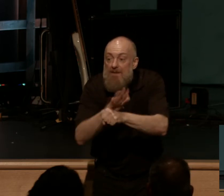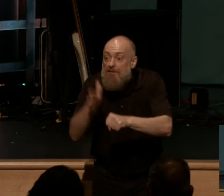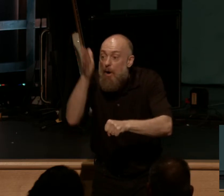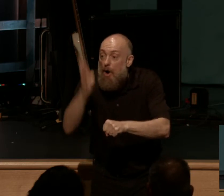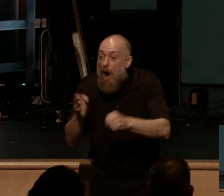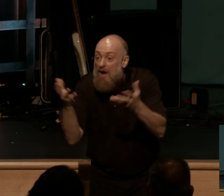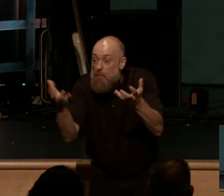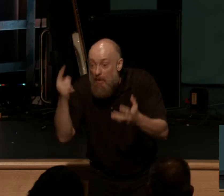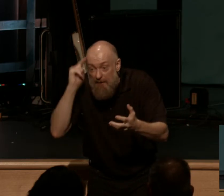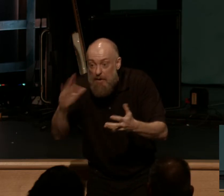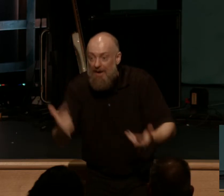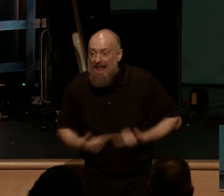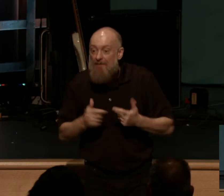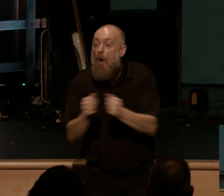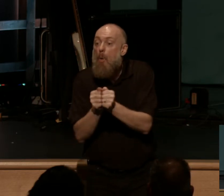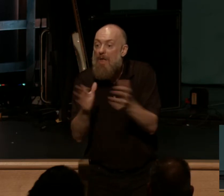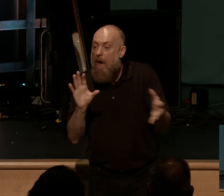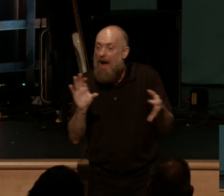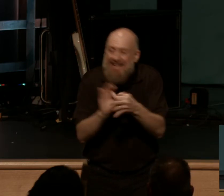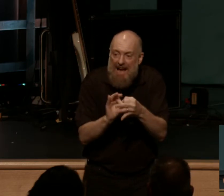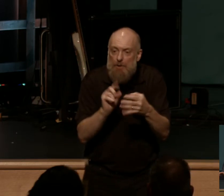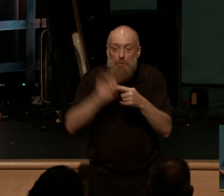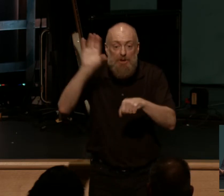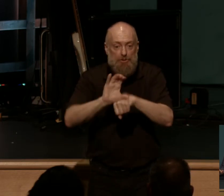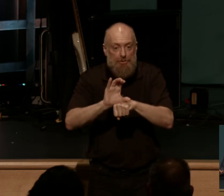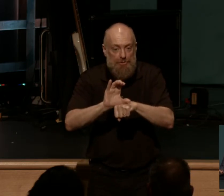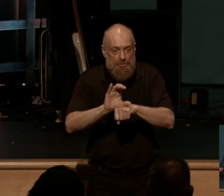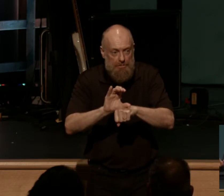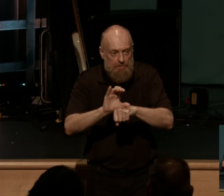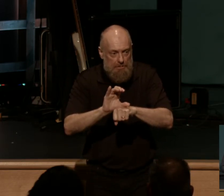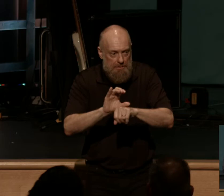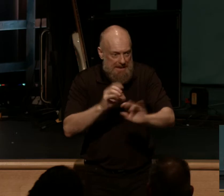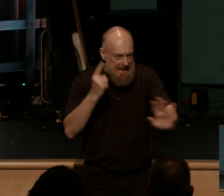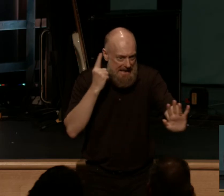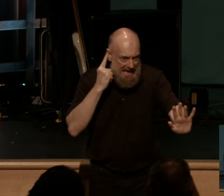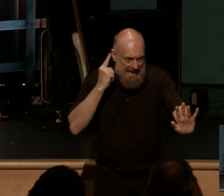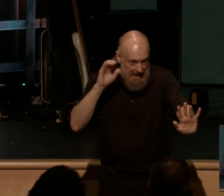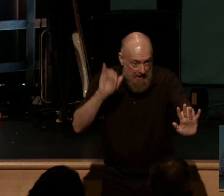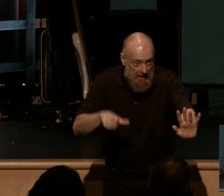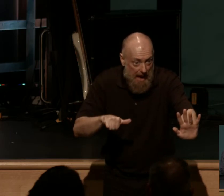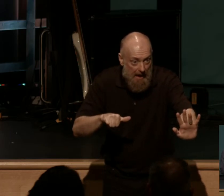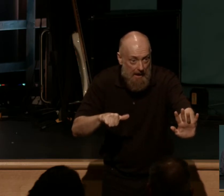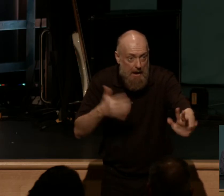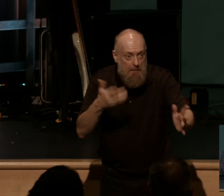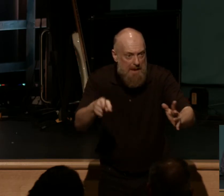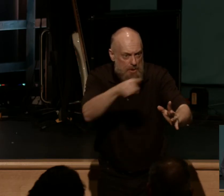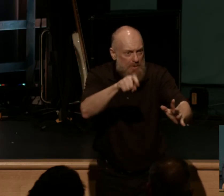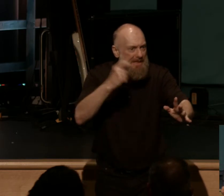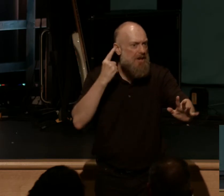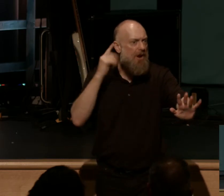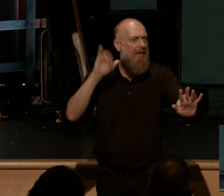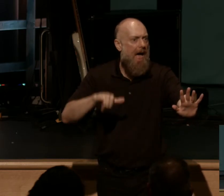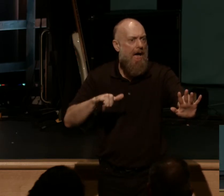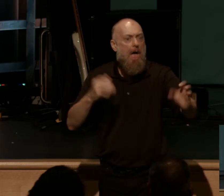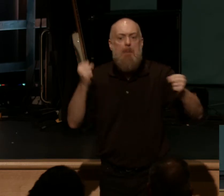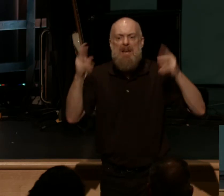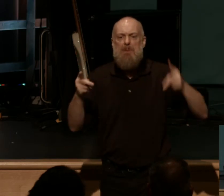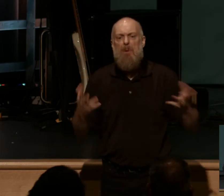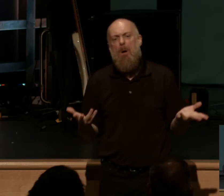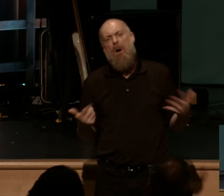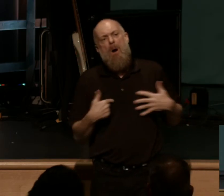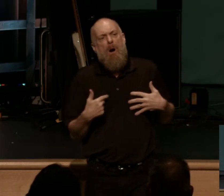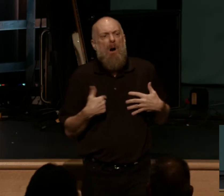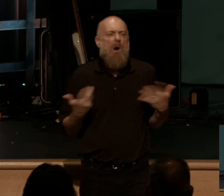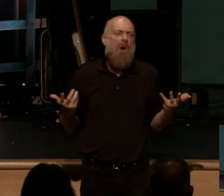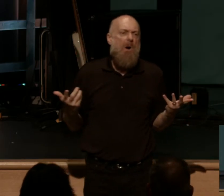will for your life without being connected to his church. You got to hear that, okay? You got to hear that. Who's that for right now? So many people, man, they say, well, no,